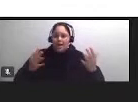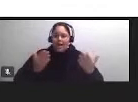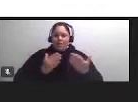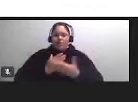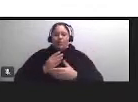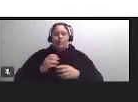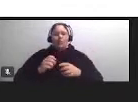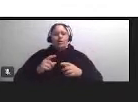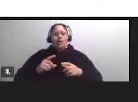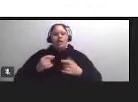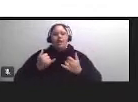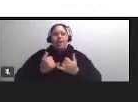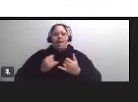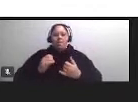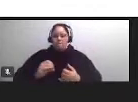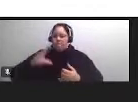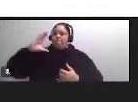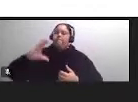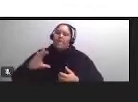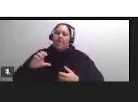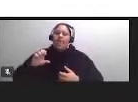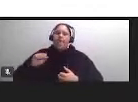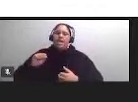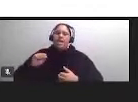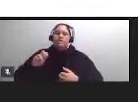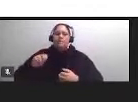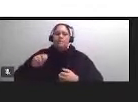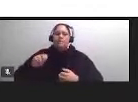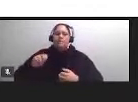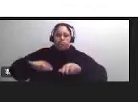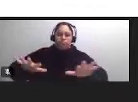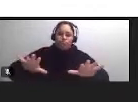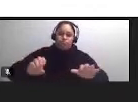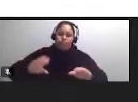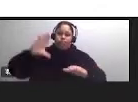bulk SMS facility. And to date,